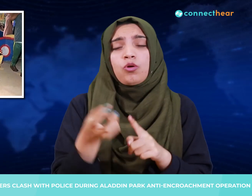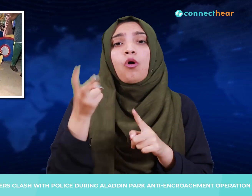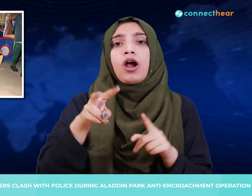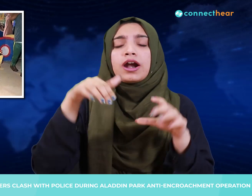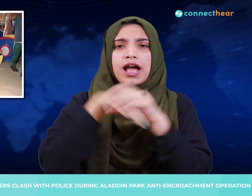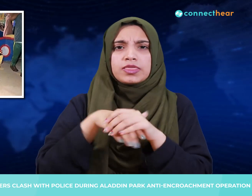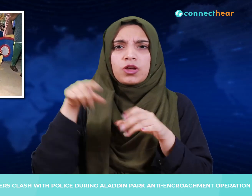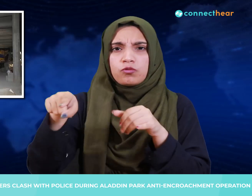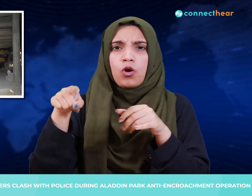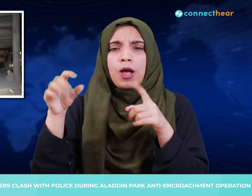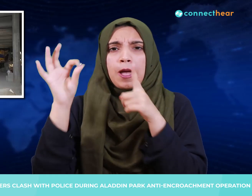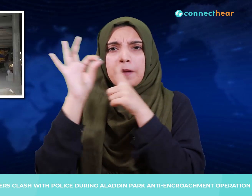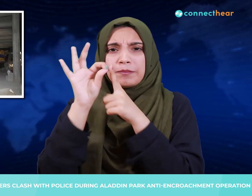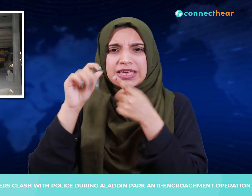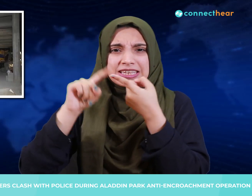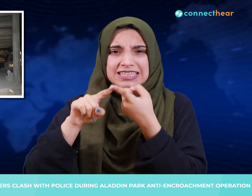the vicinity of the park.